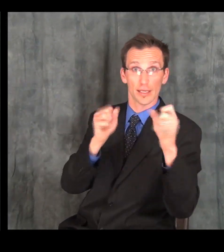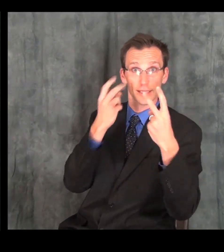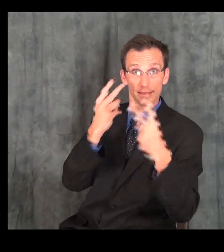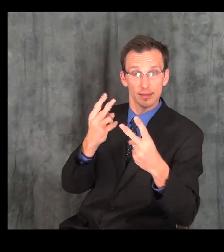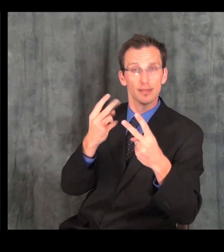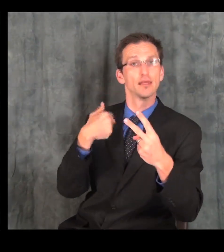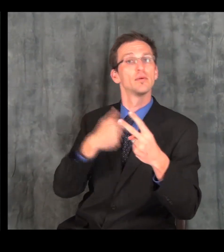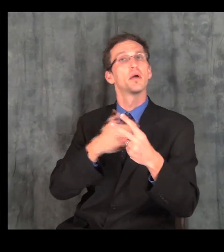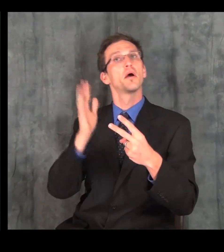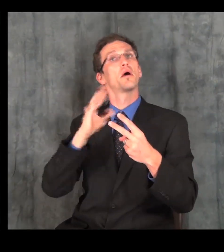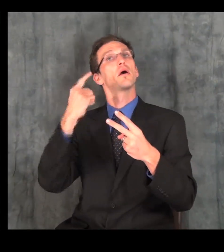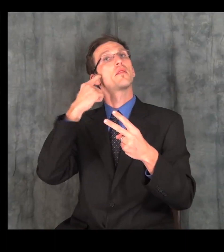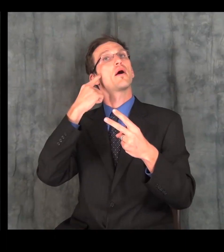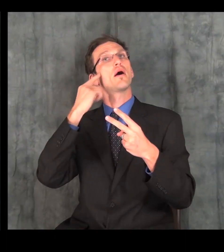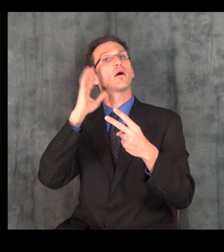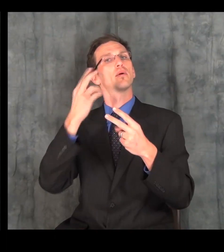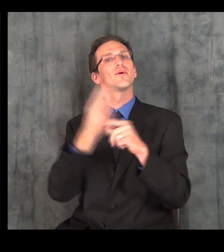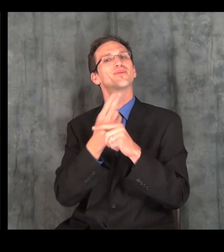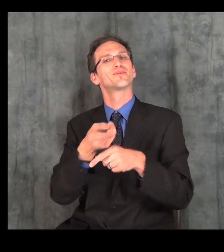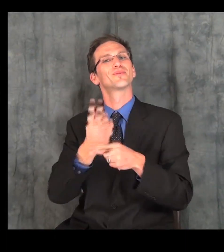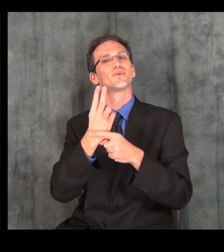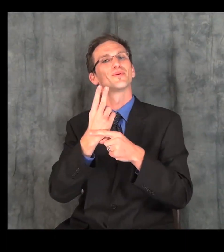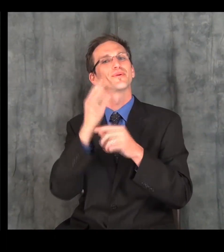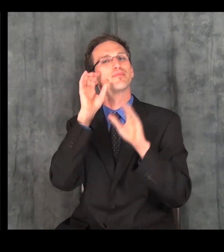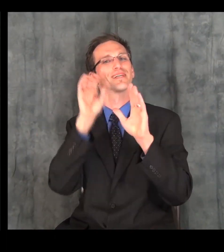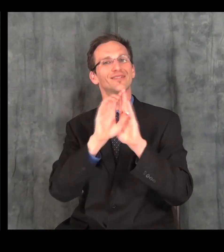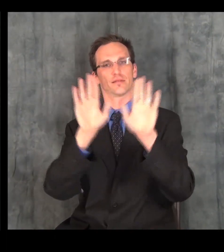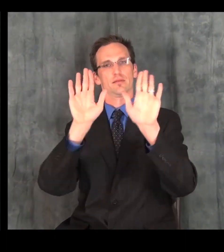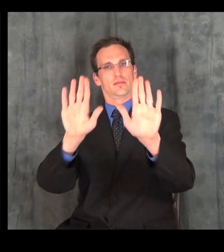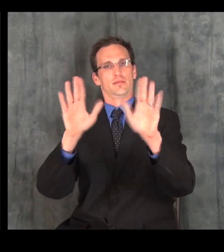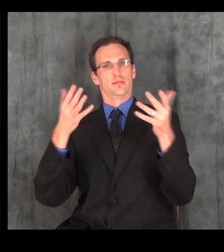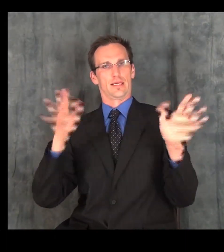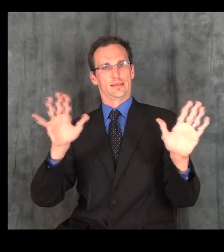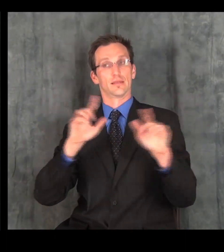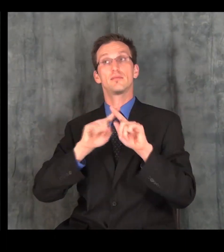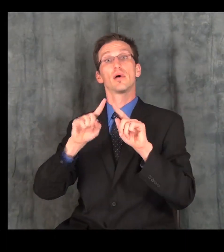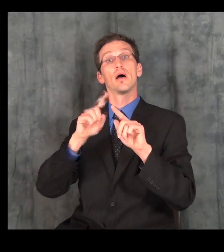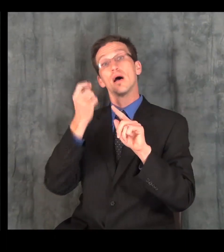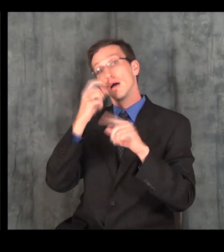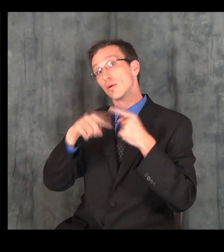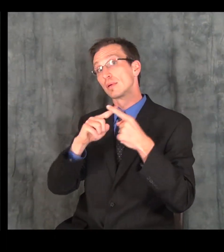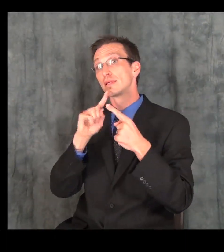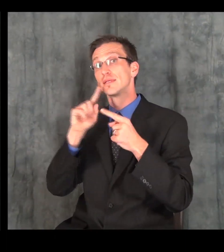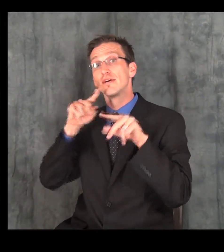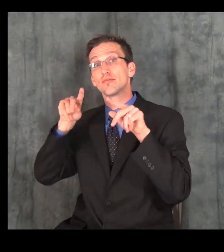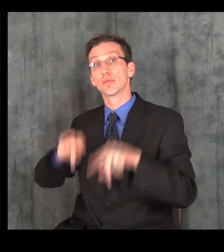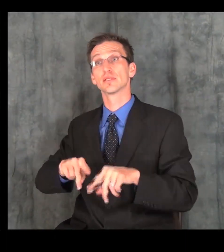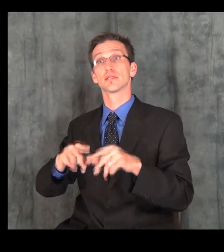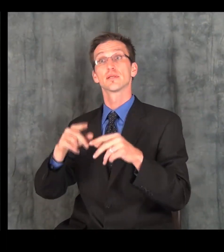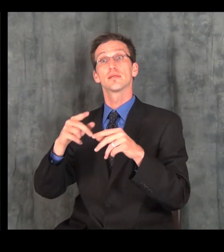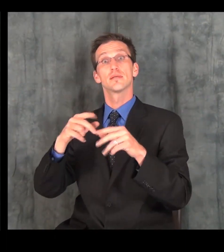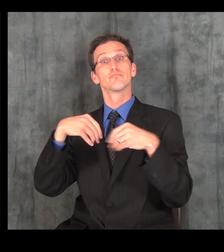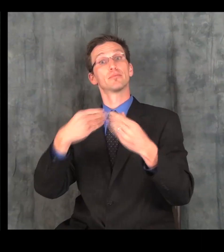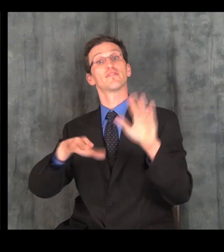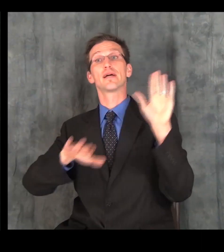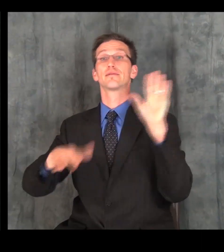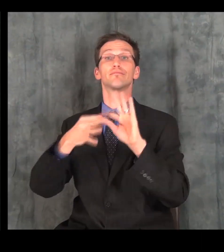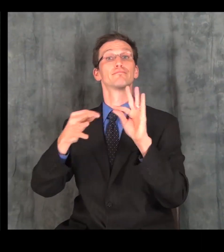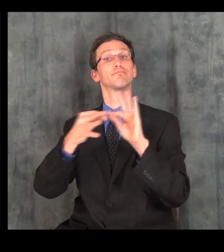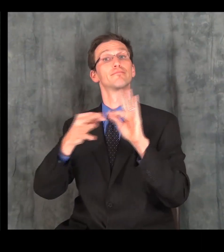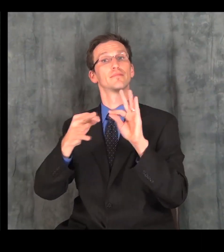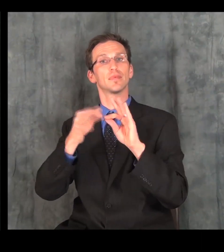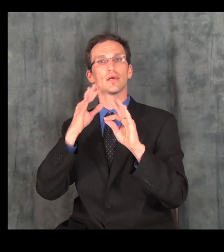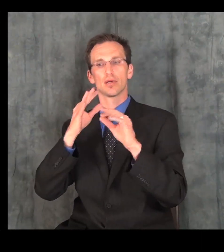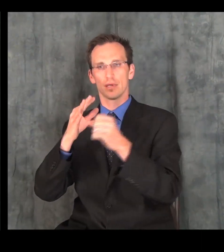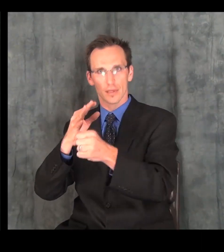2-view choice, but it would have meant that when he was giving his evidence, he would have had to tap the microphone to activate